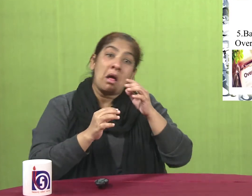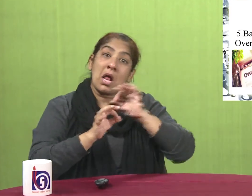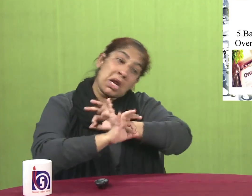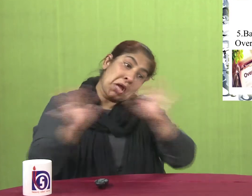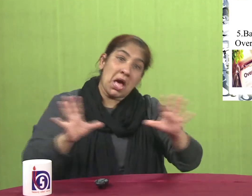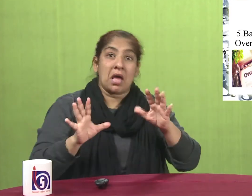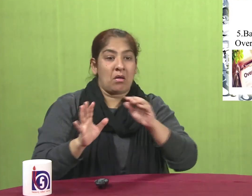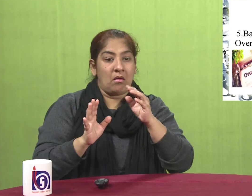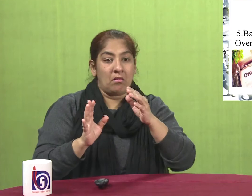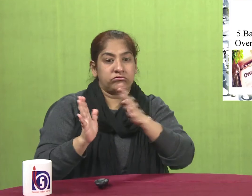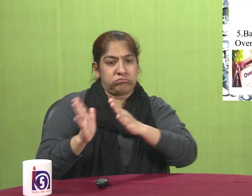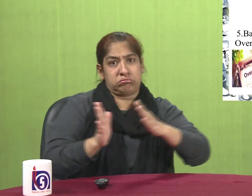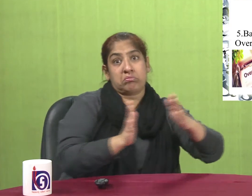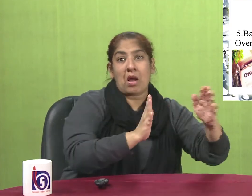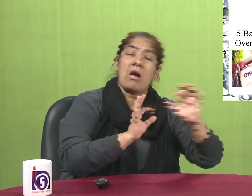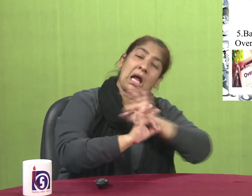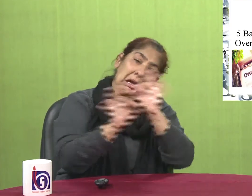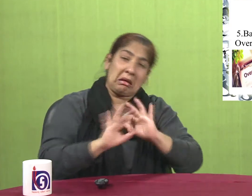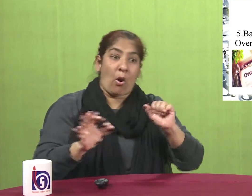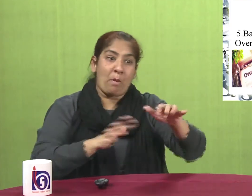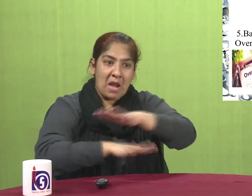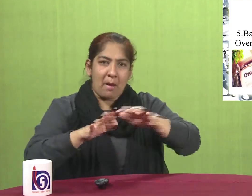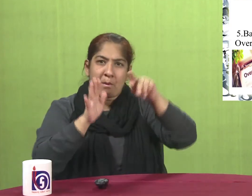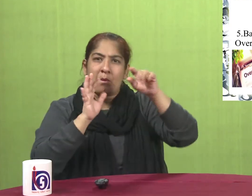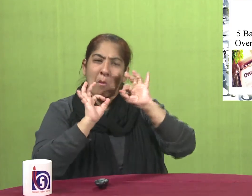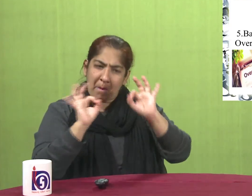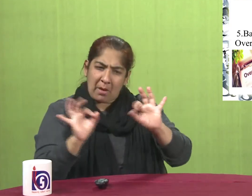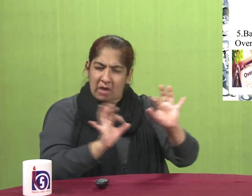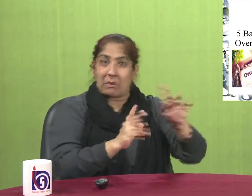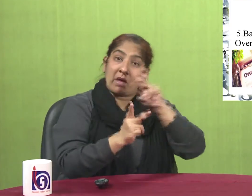the withdrawn was made.